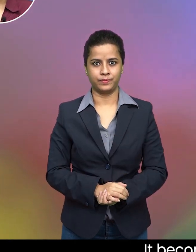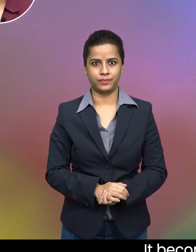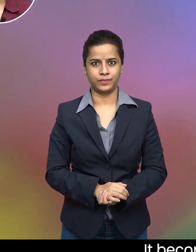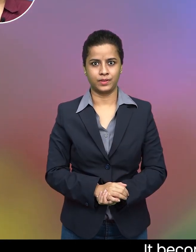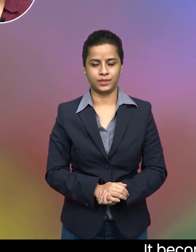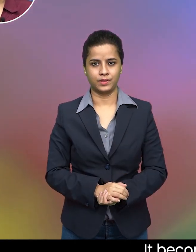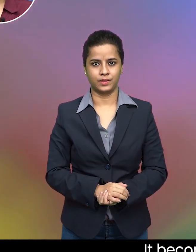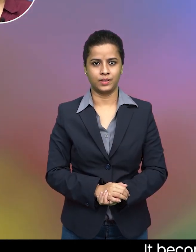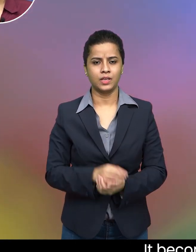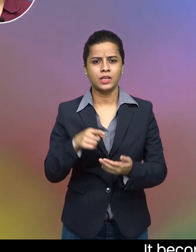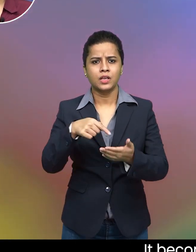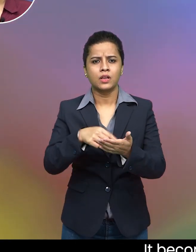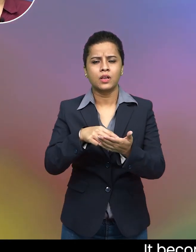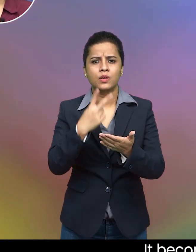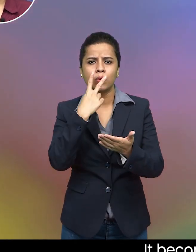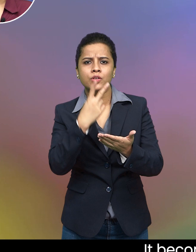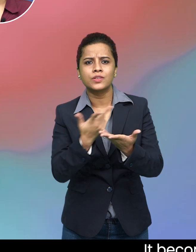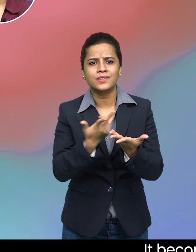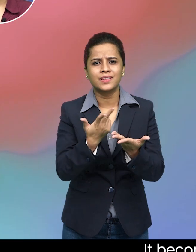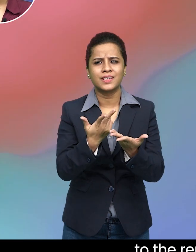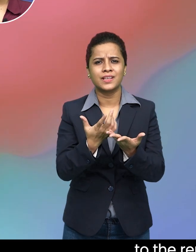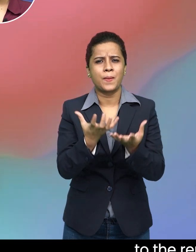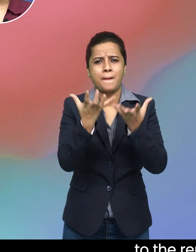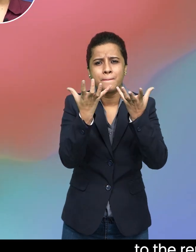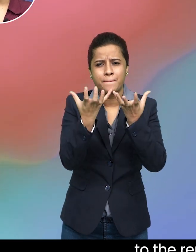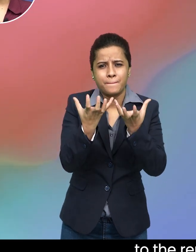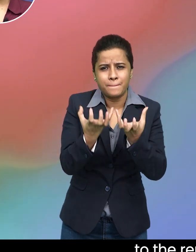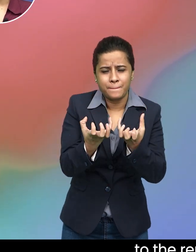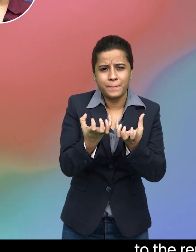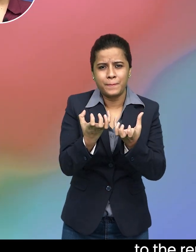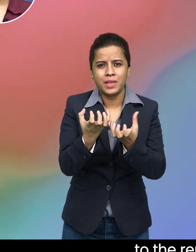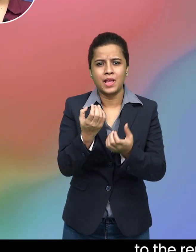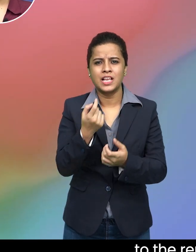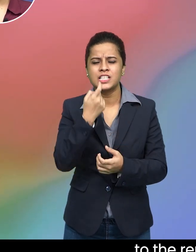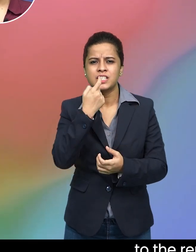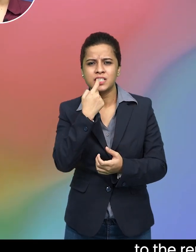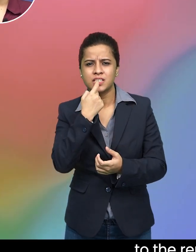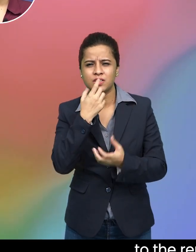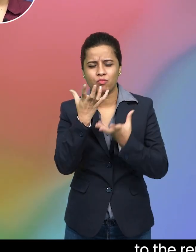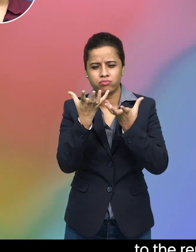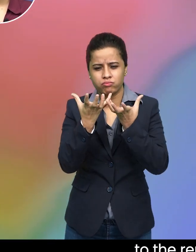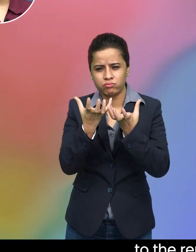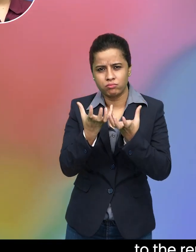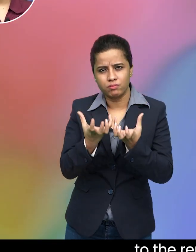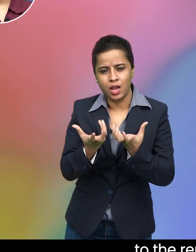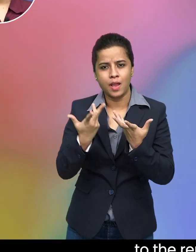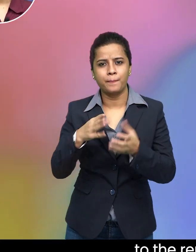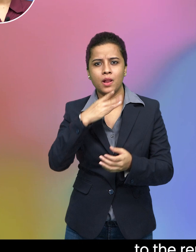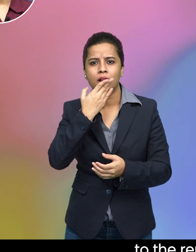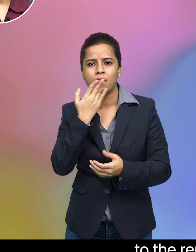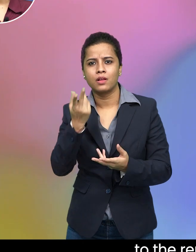It becomes pale white due to the removal of chlorophyll.